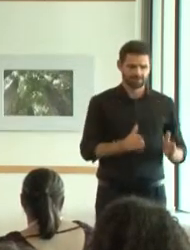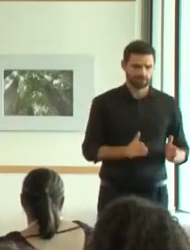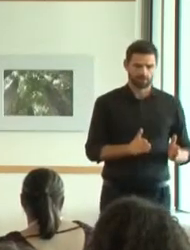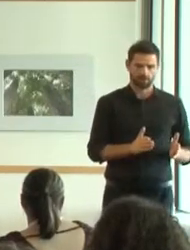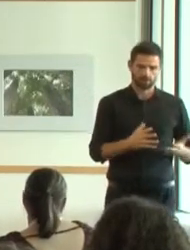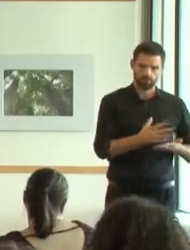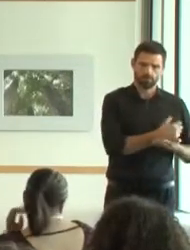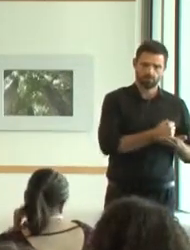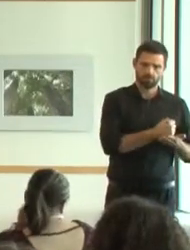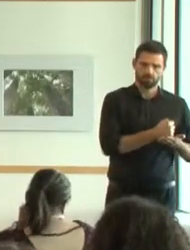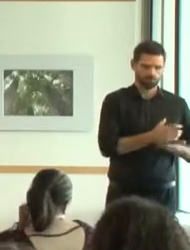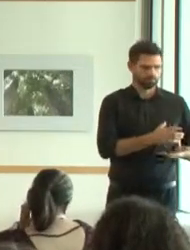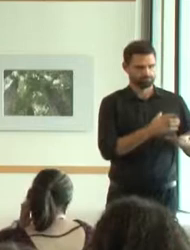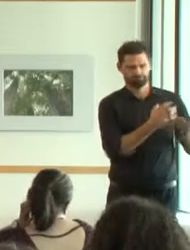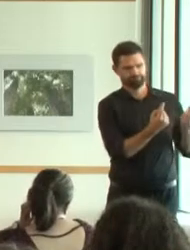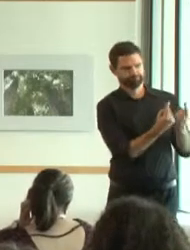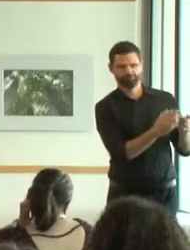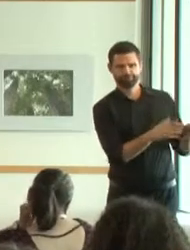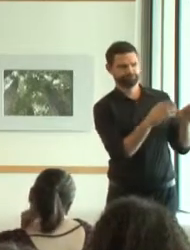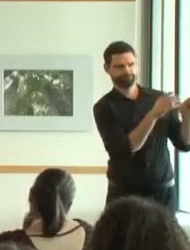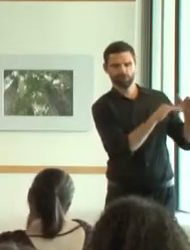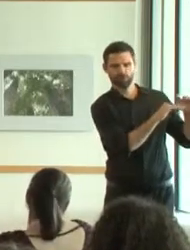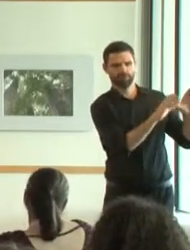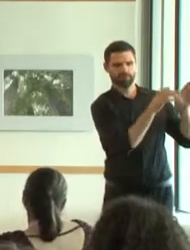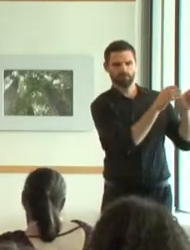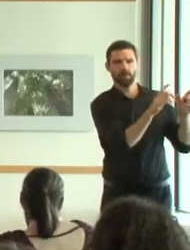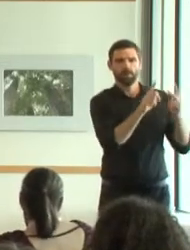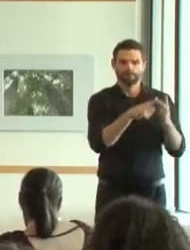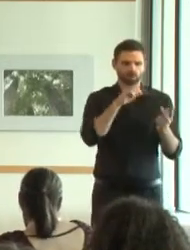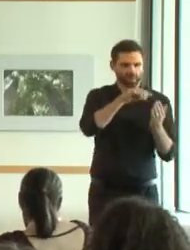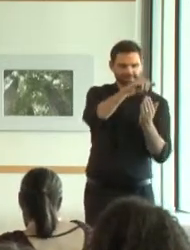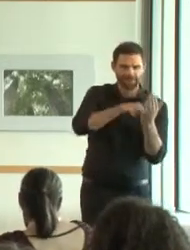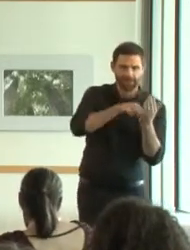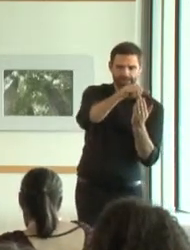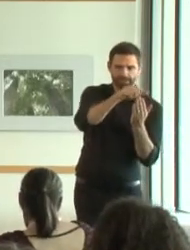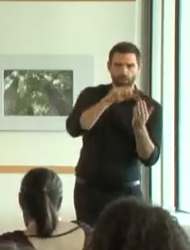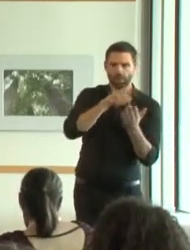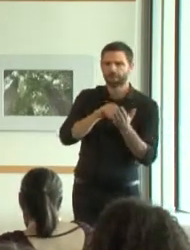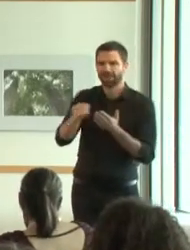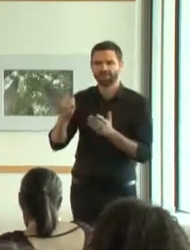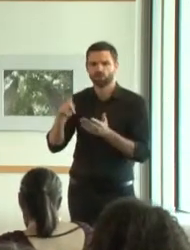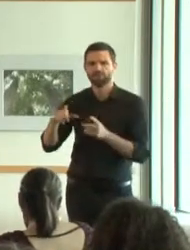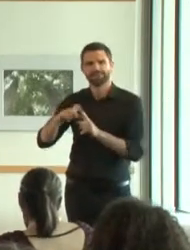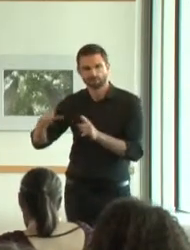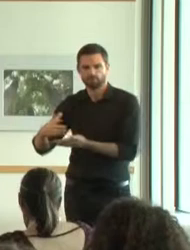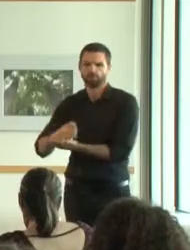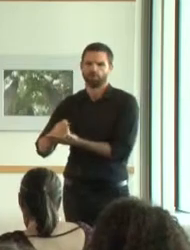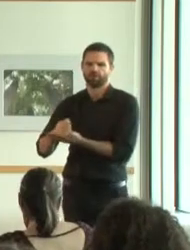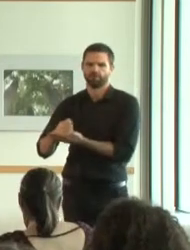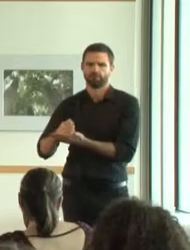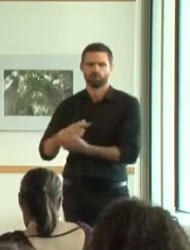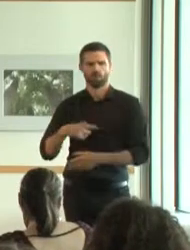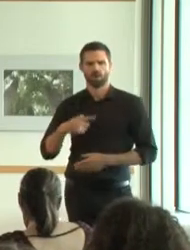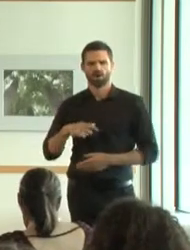preservation of an object on a shelf, then we scan it and pay to digitally preserve it as well? Why? Pick